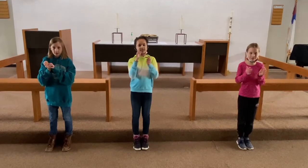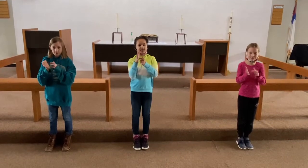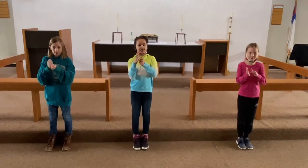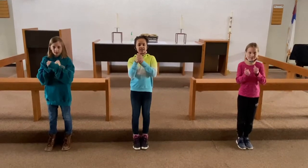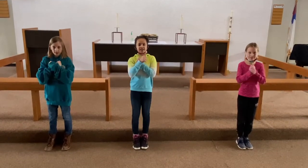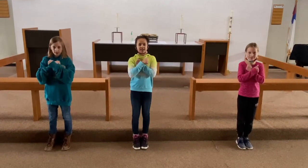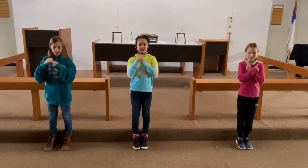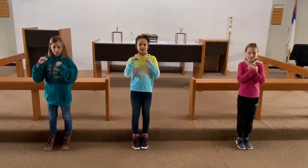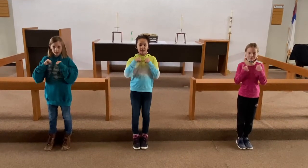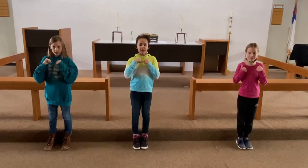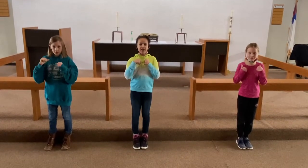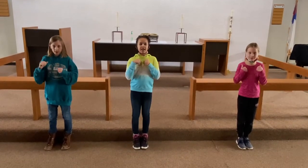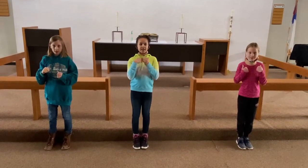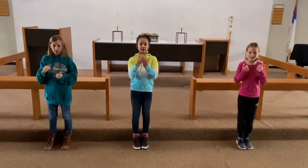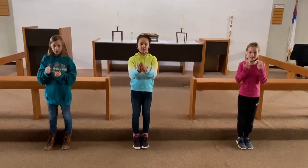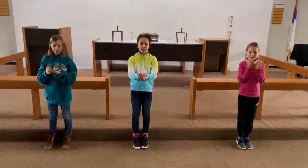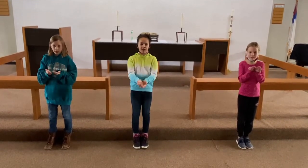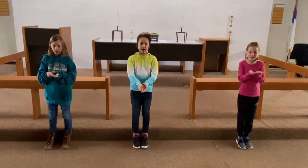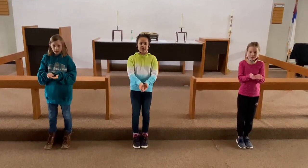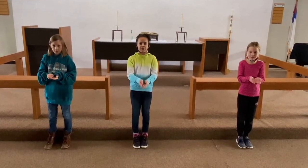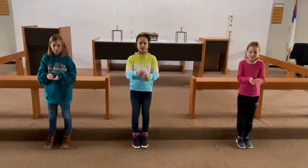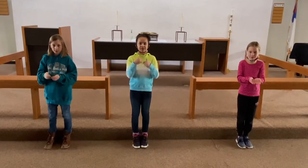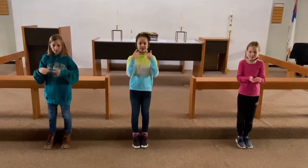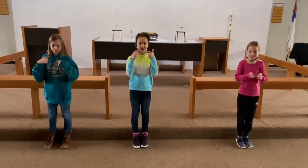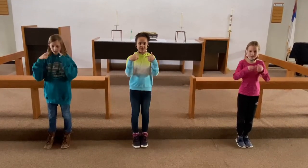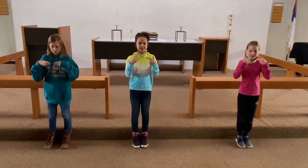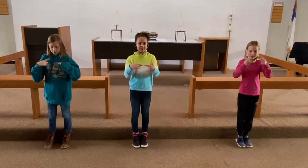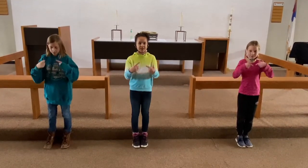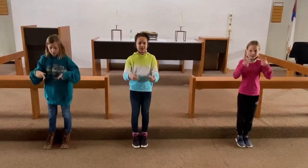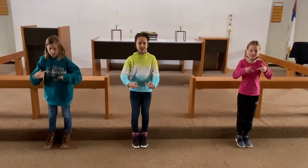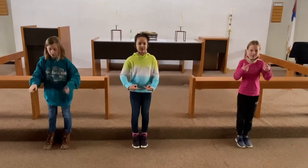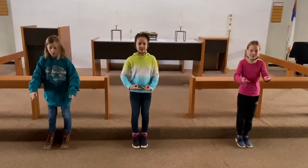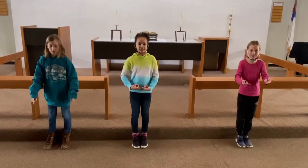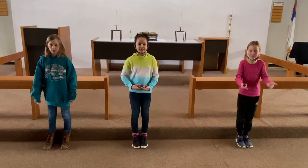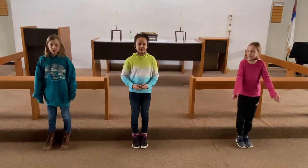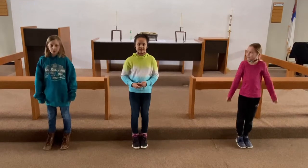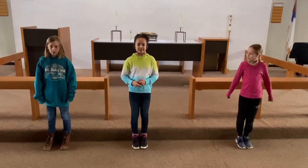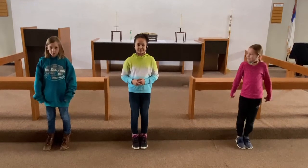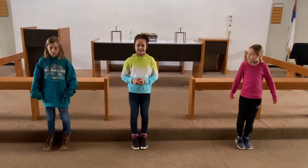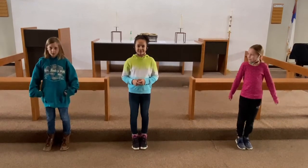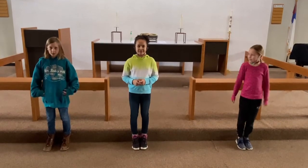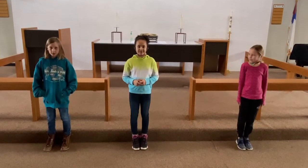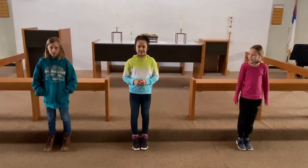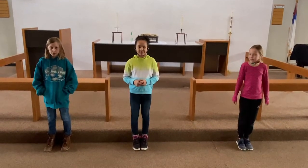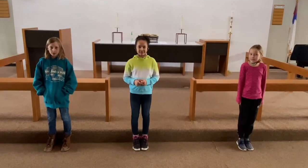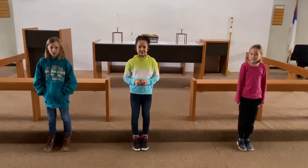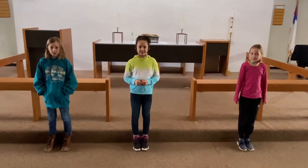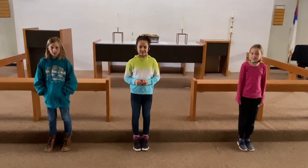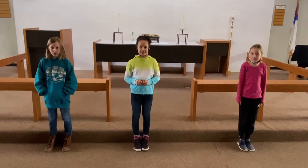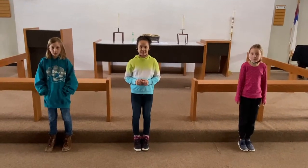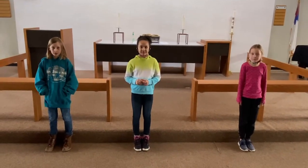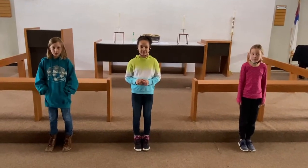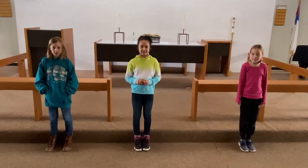Jesus loves me. The Bible tells me so. And we'll do it one more time.